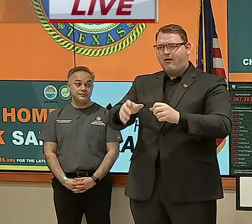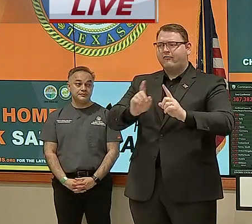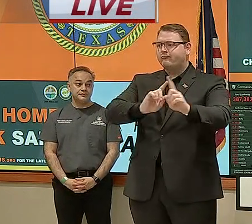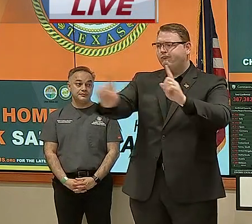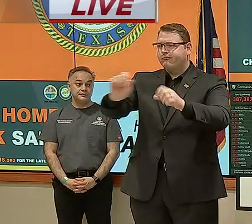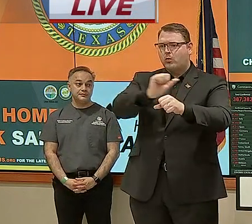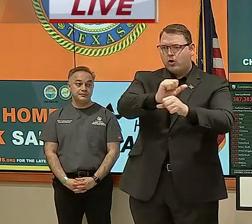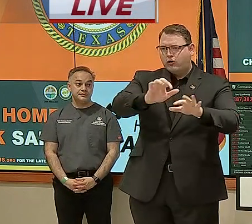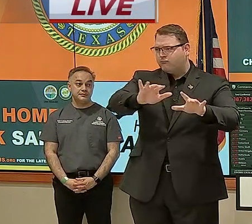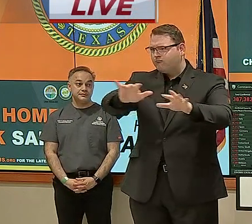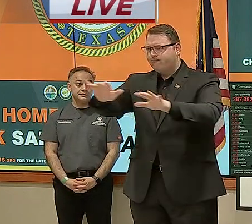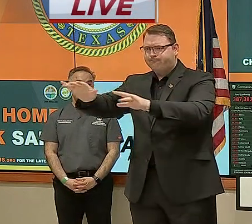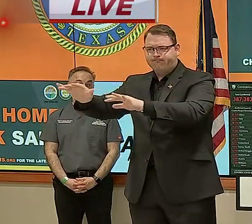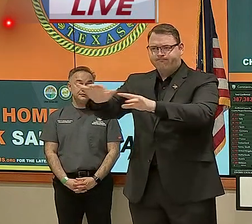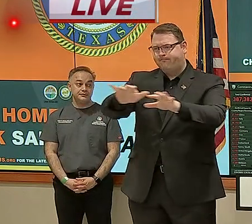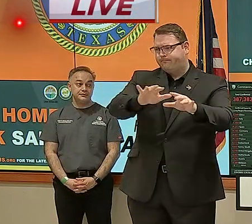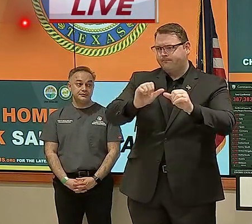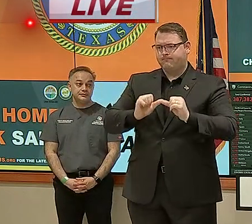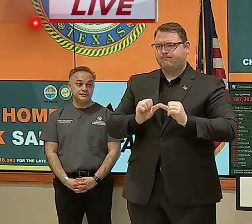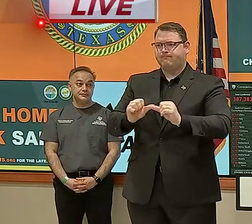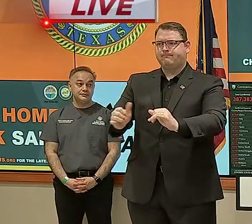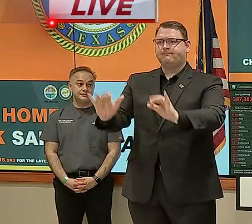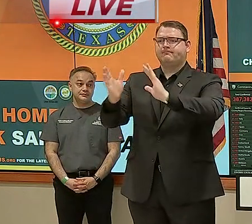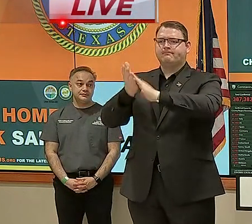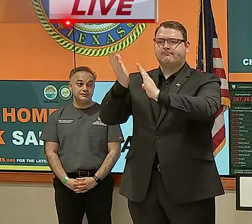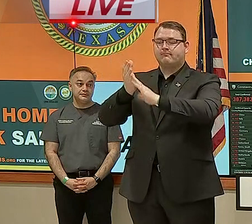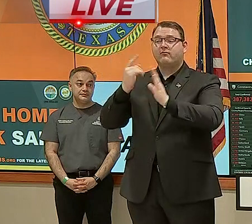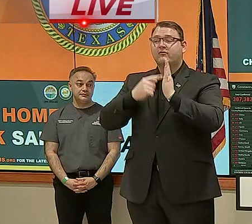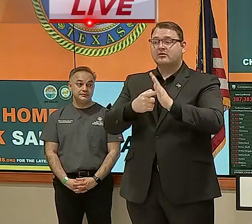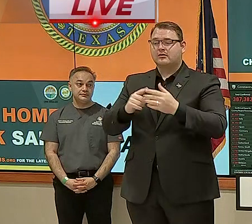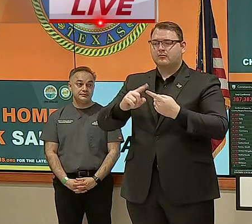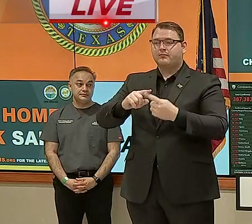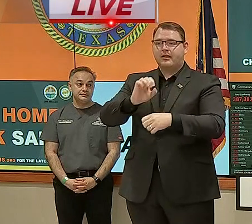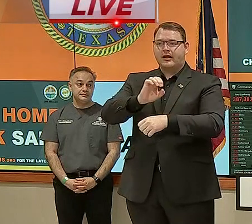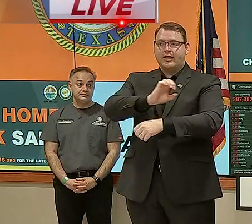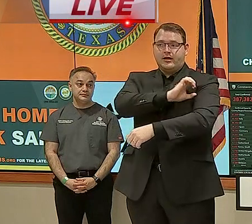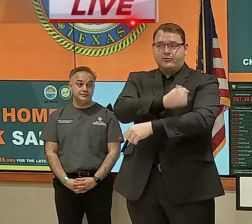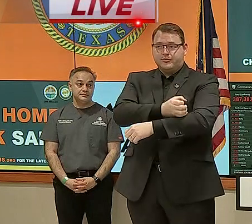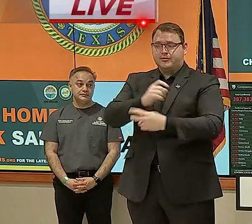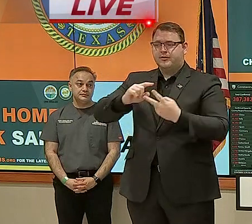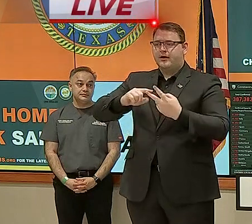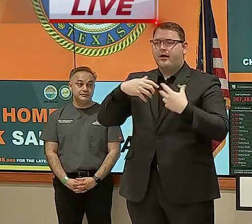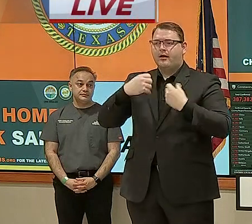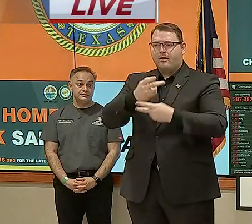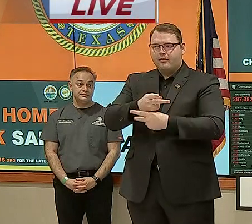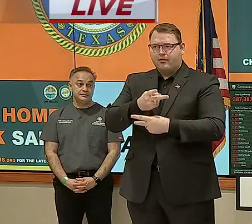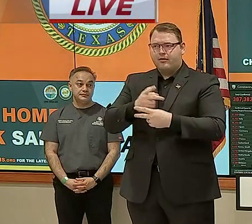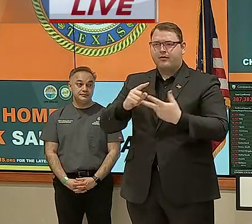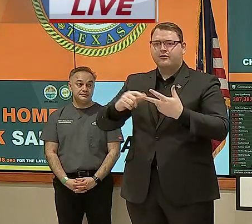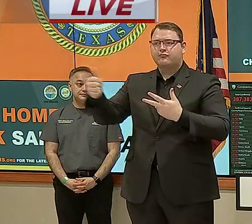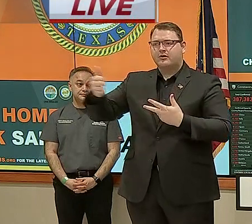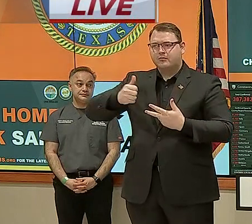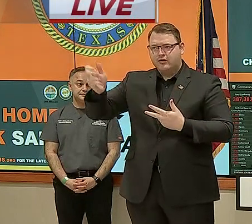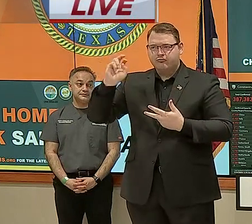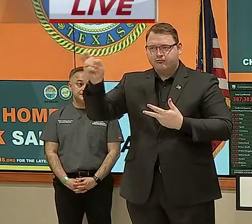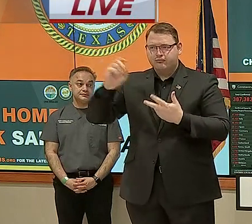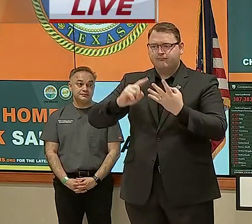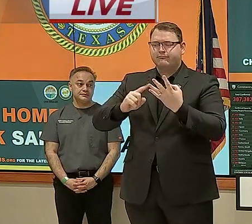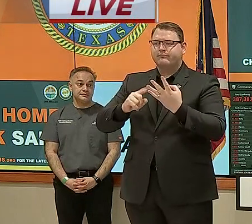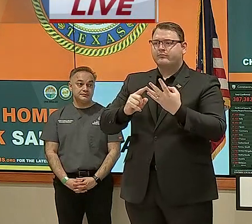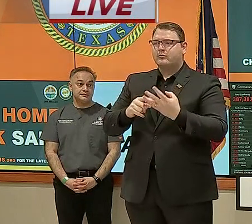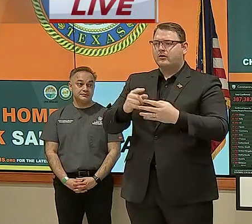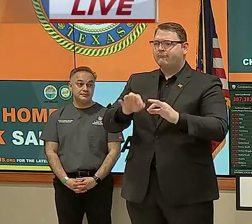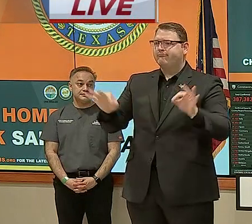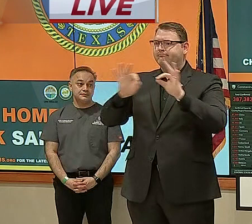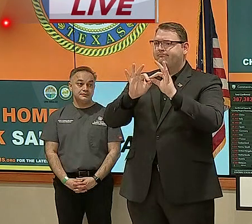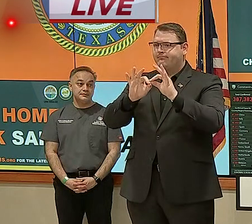so that list includes things like energy, healthcare, transportation, critical manufacturing, and others.